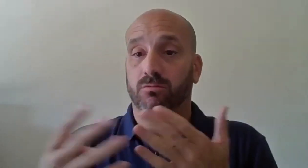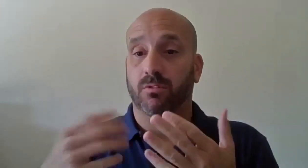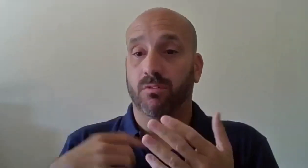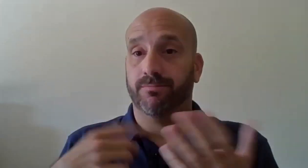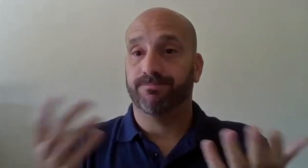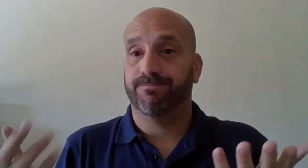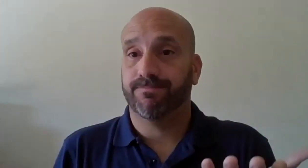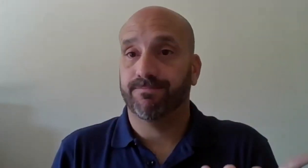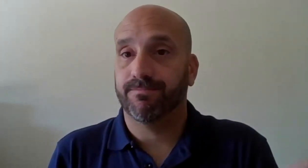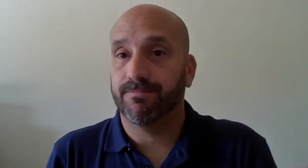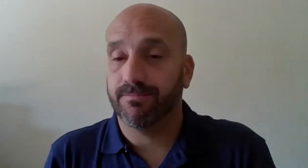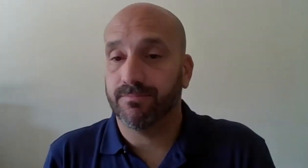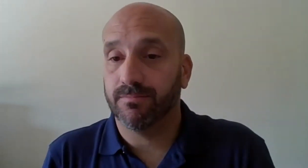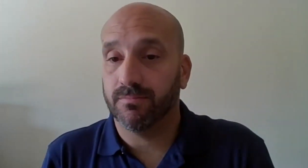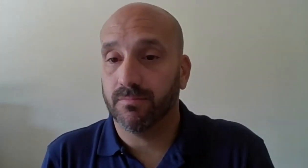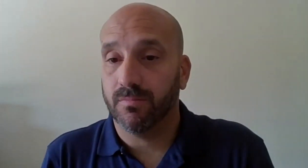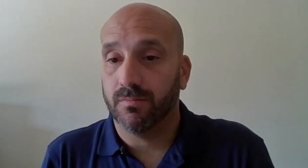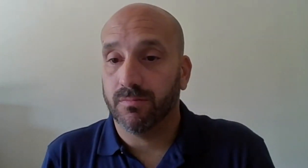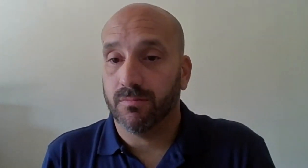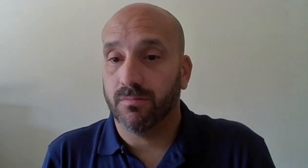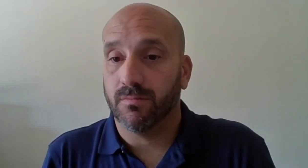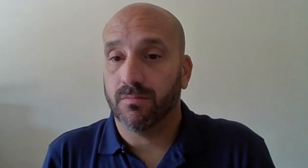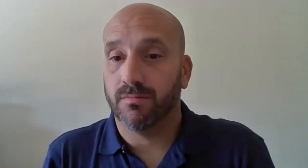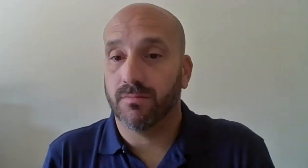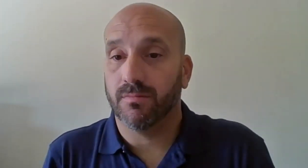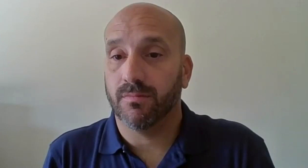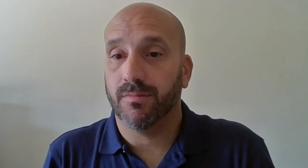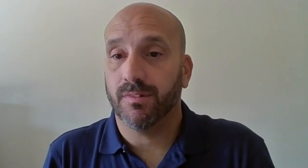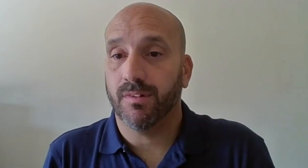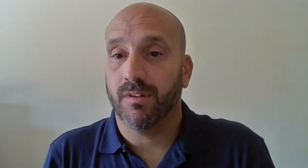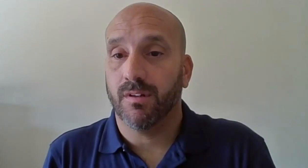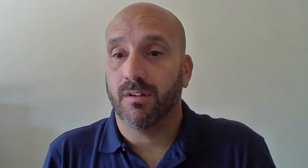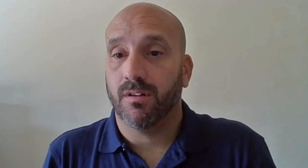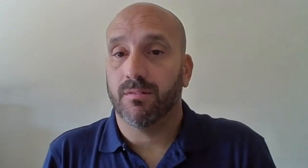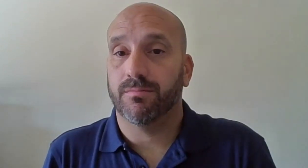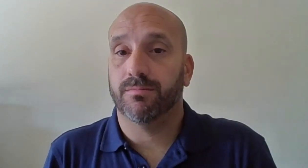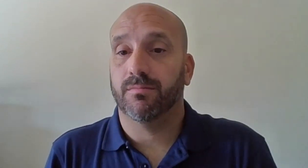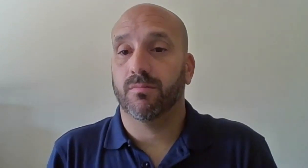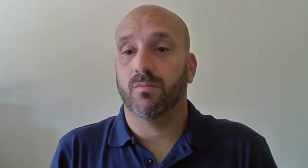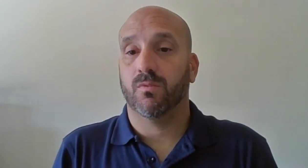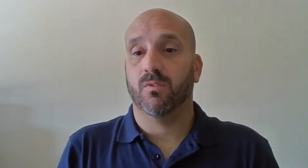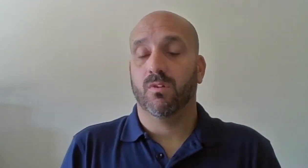So everybody is in favor of rescheduling. Let me just read the chats really quick. Hold on.